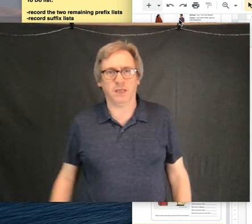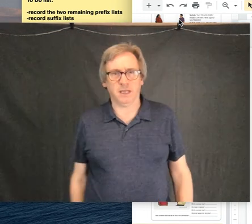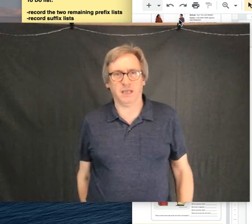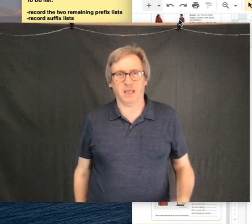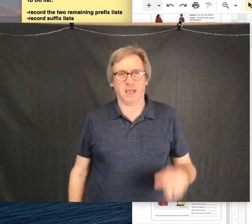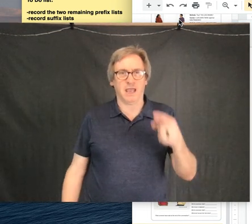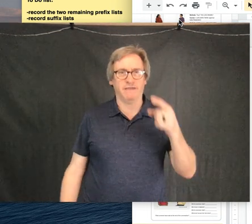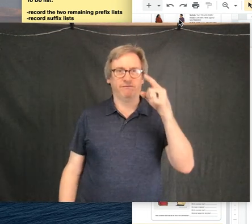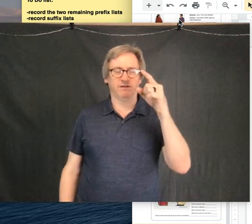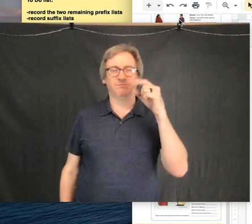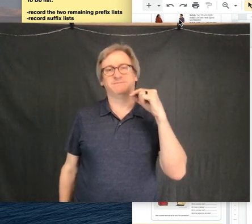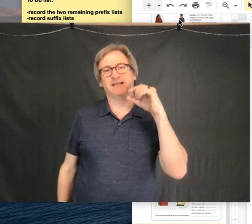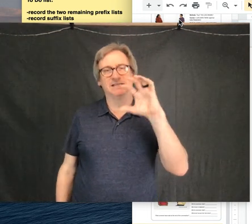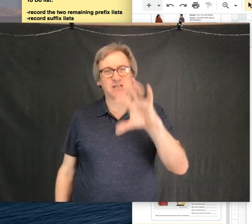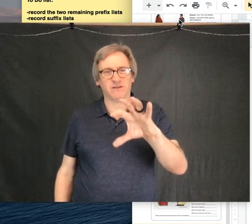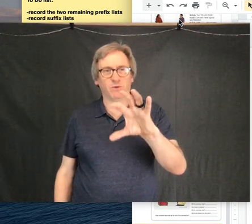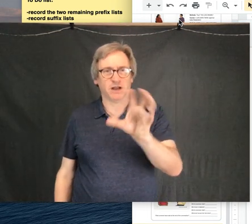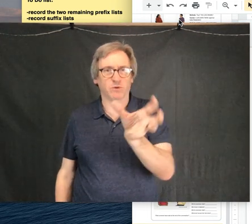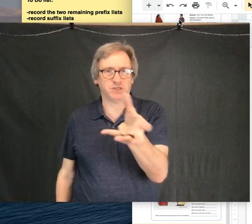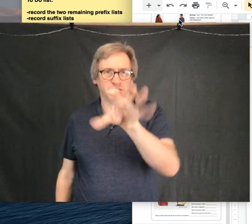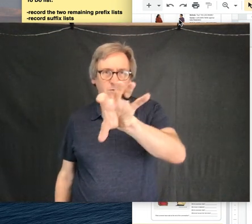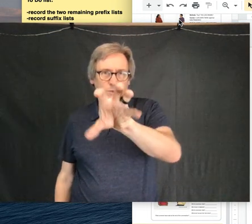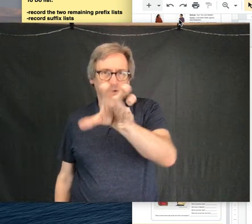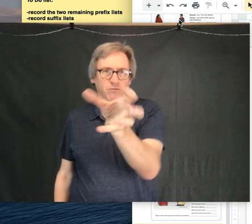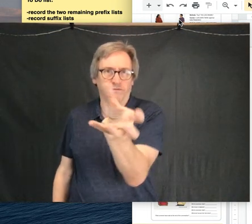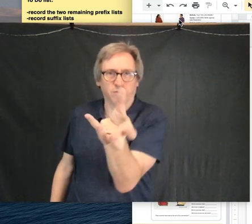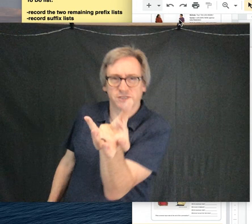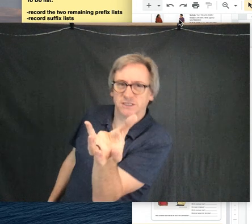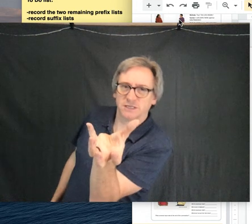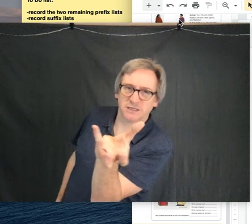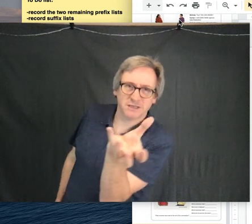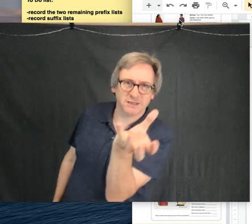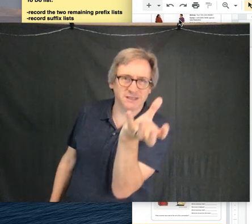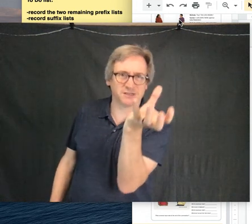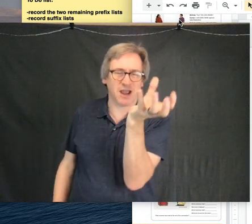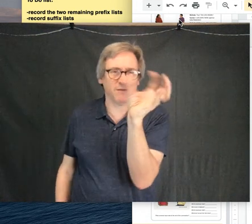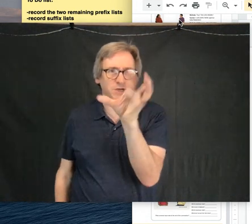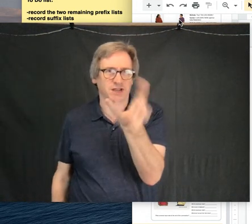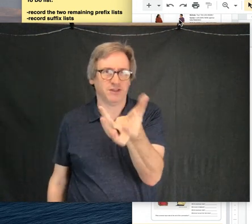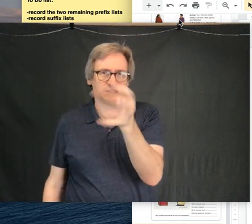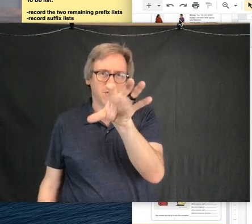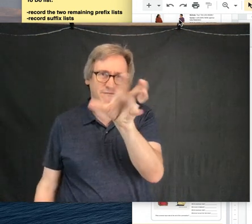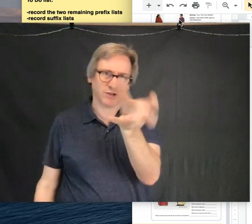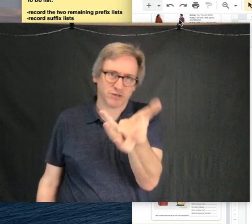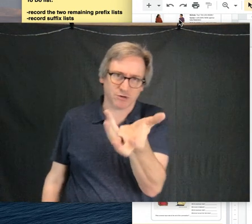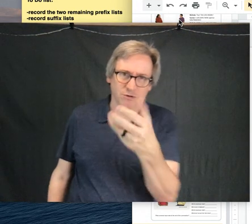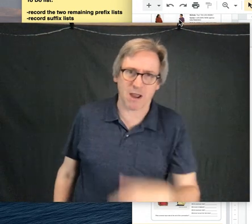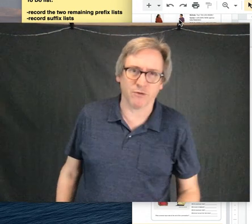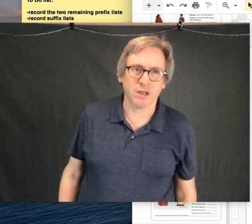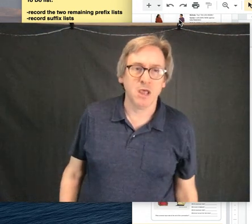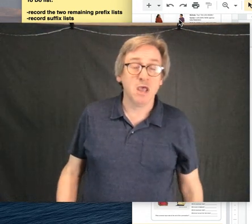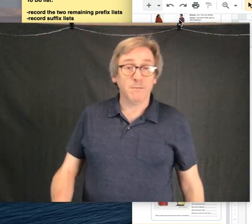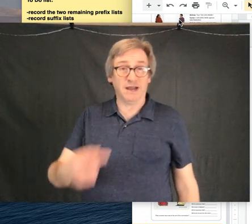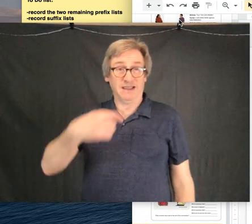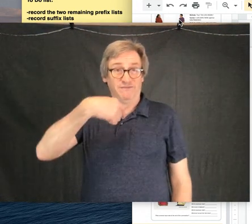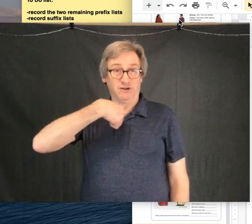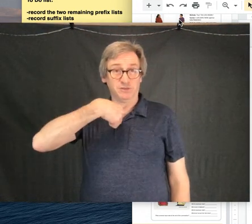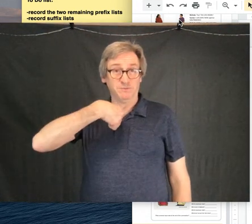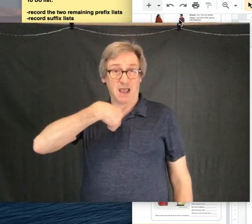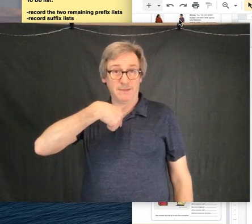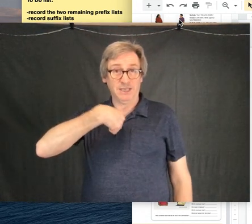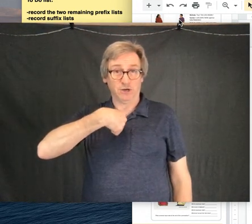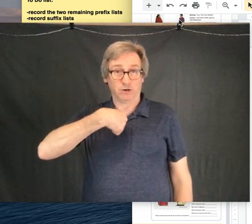So if it's kind of weird, I wish that we reversed this. I wish I had this graphic turned around. But